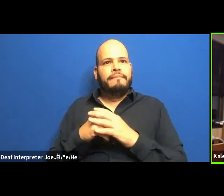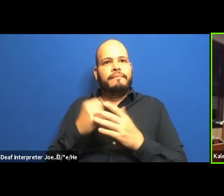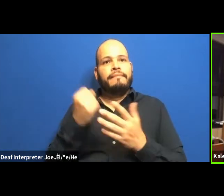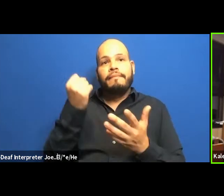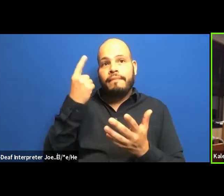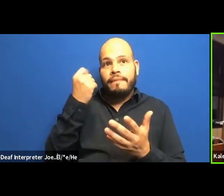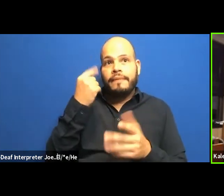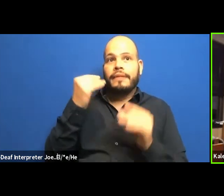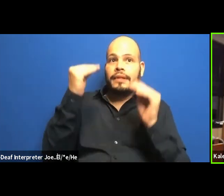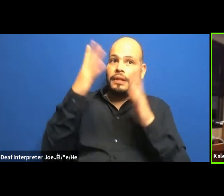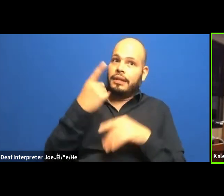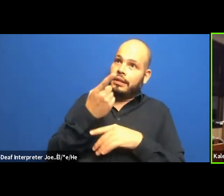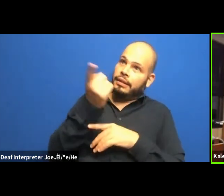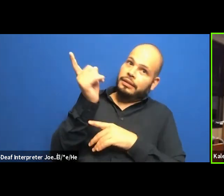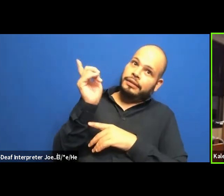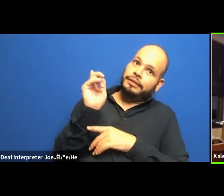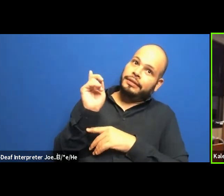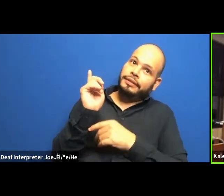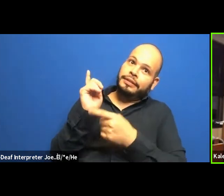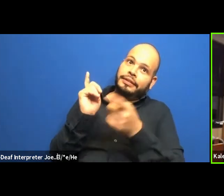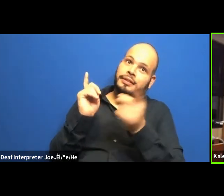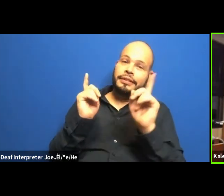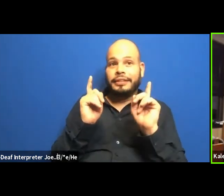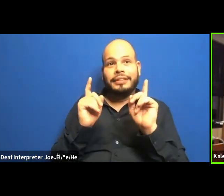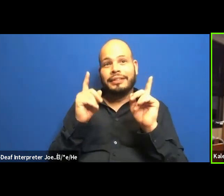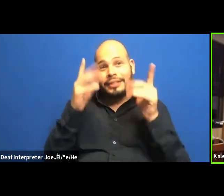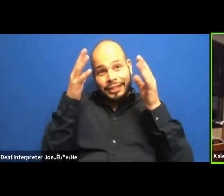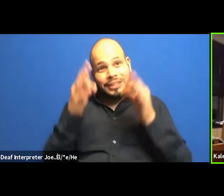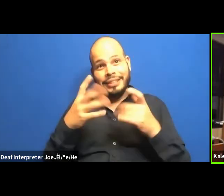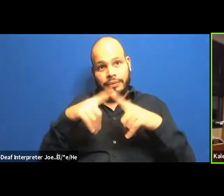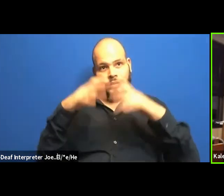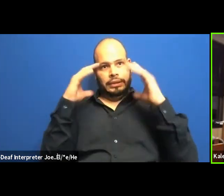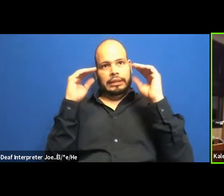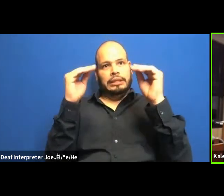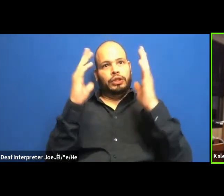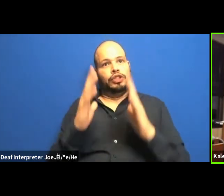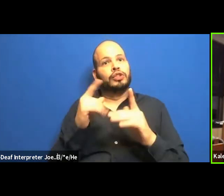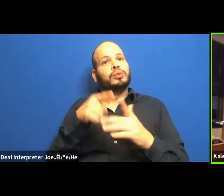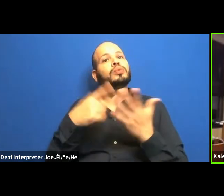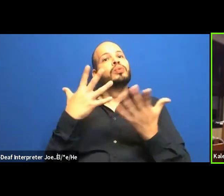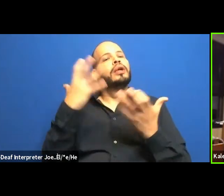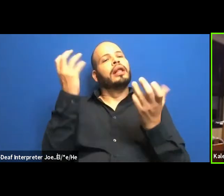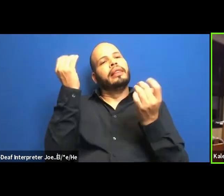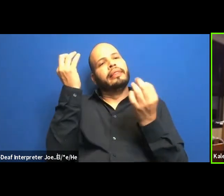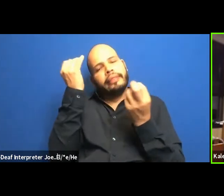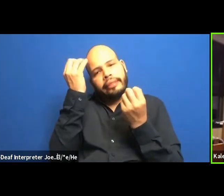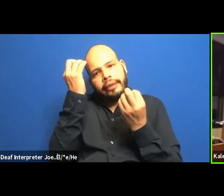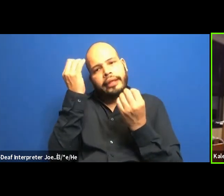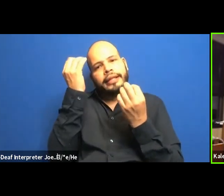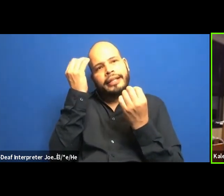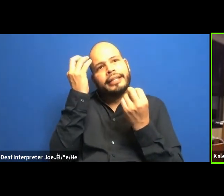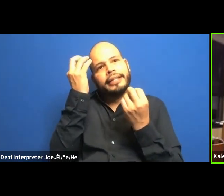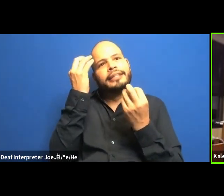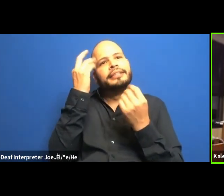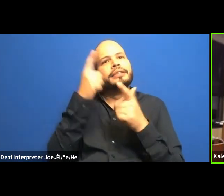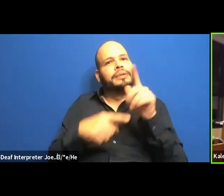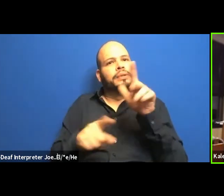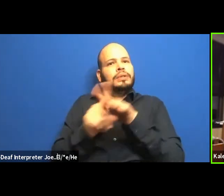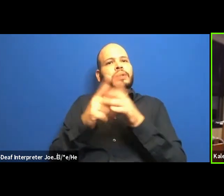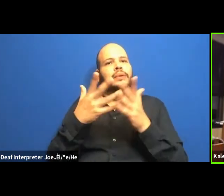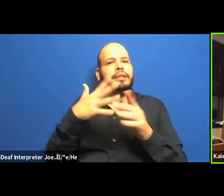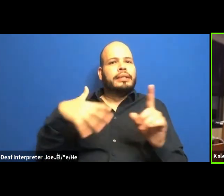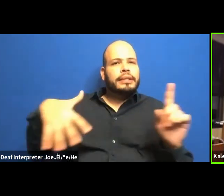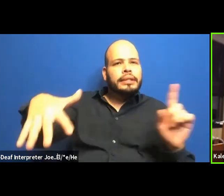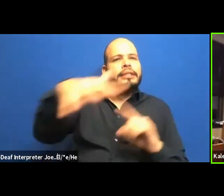in spaces with young folk and how much autonomy they've given young folk. I think that supporting young